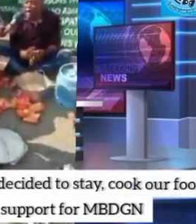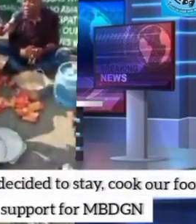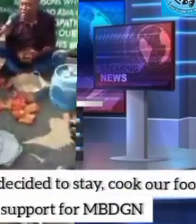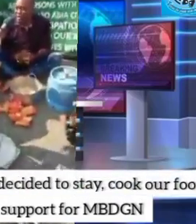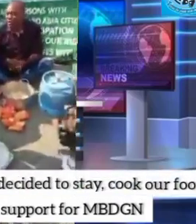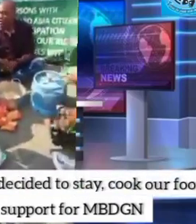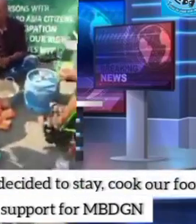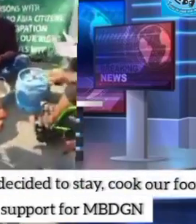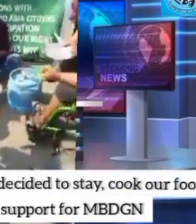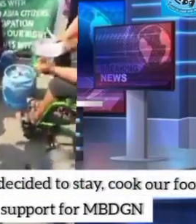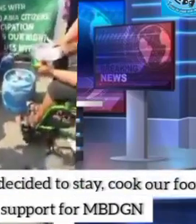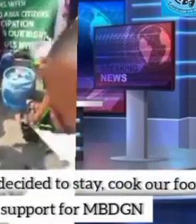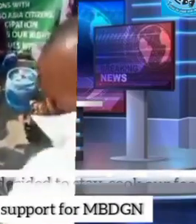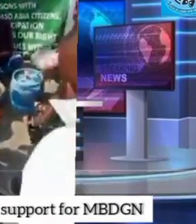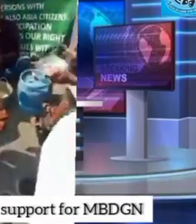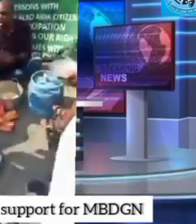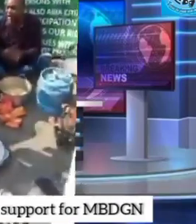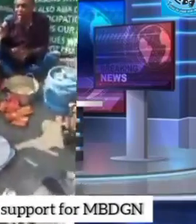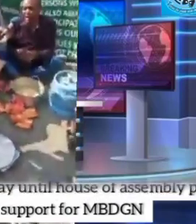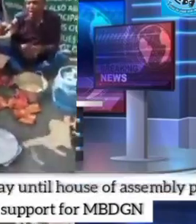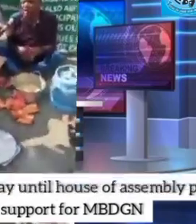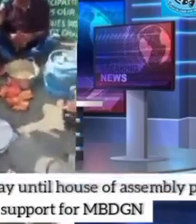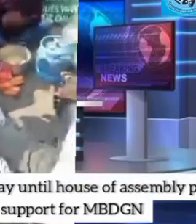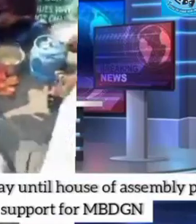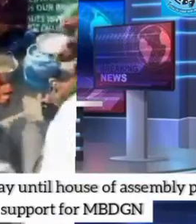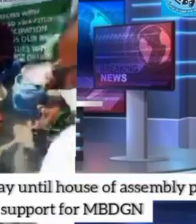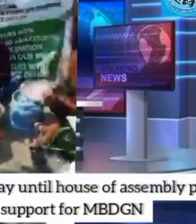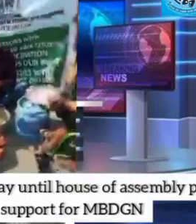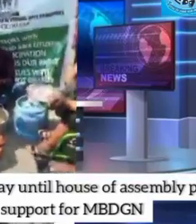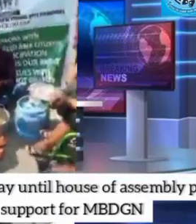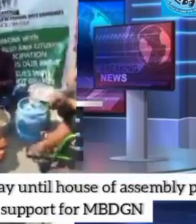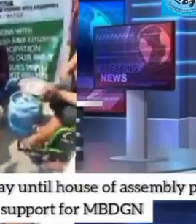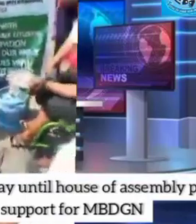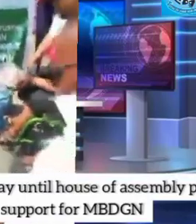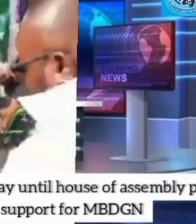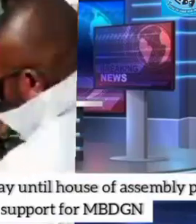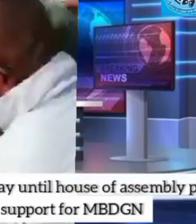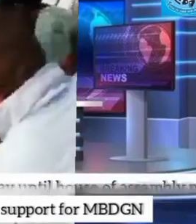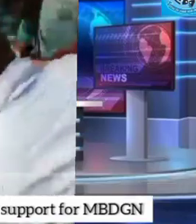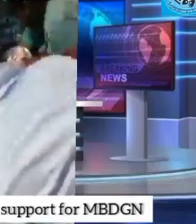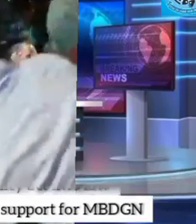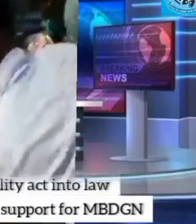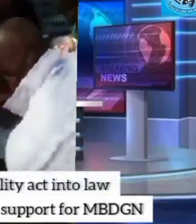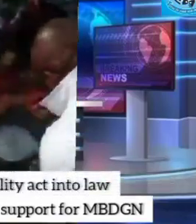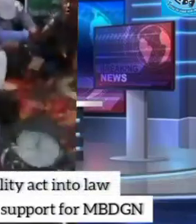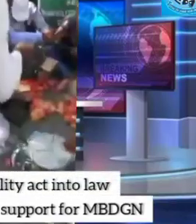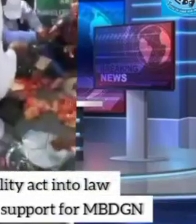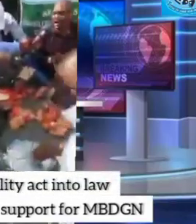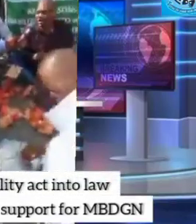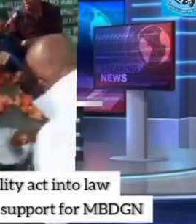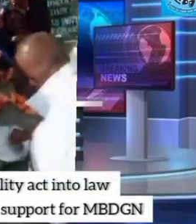to stay, cook our food. We will stay until House of Assembly pass Disability